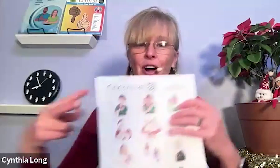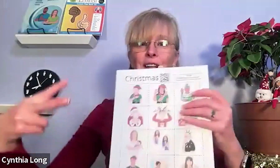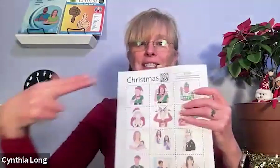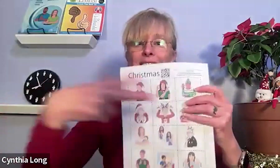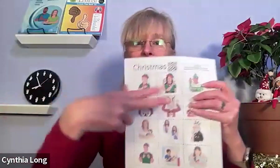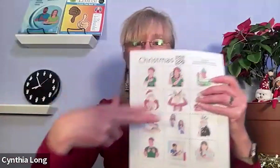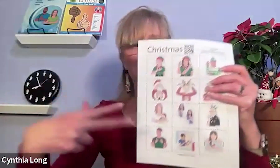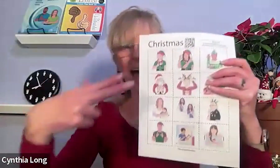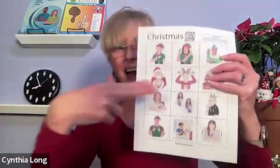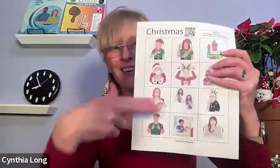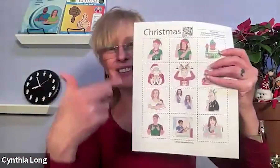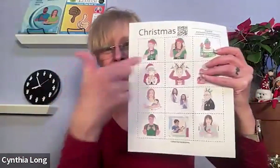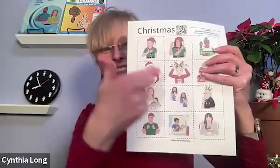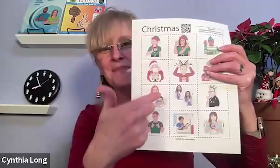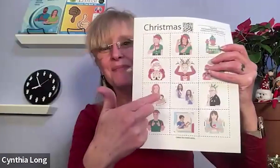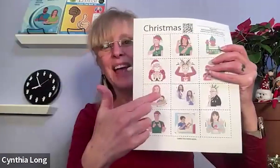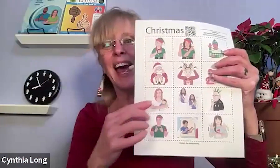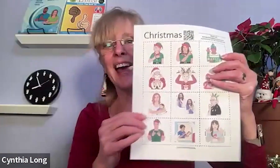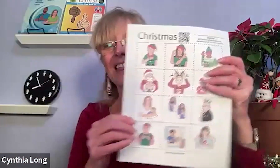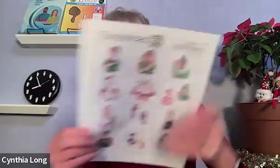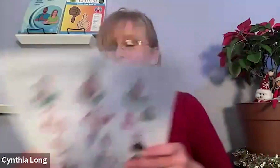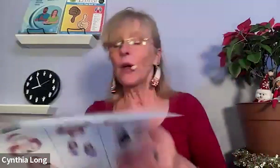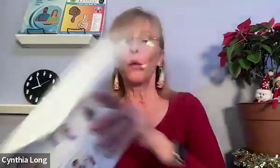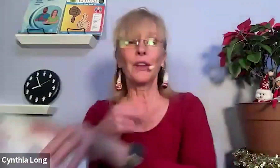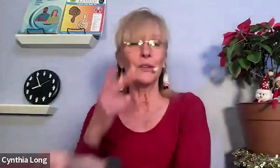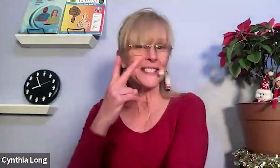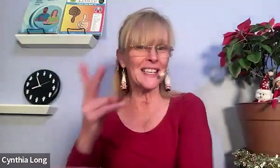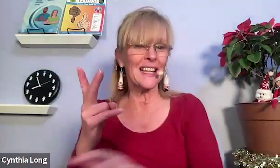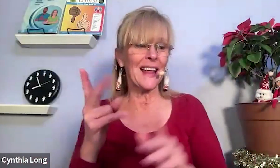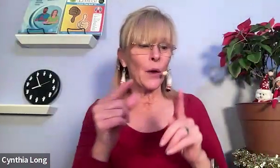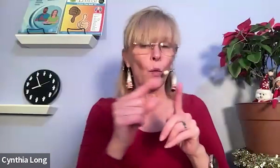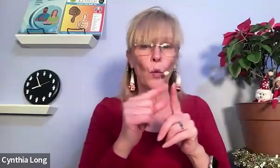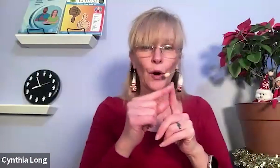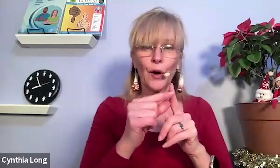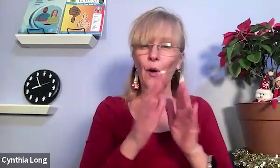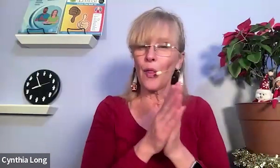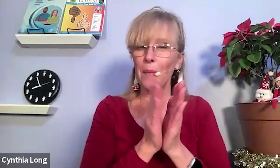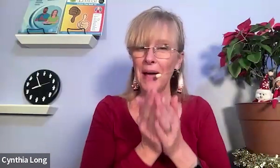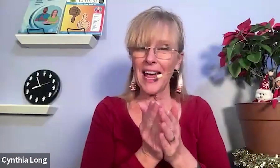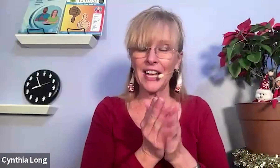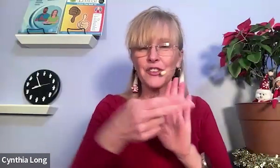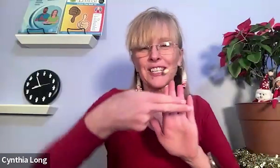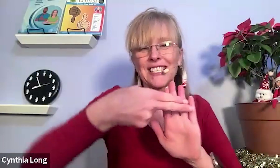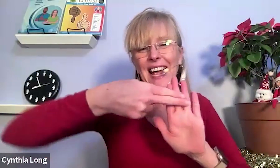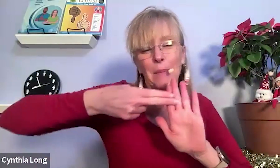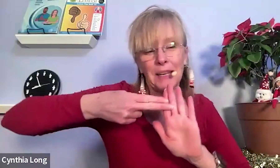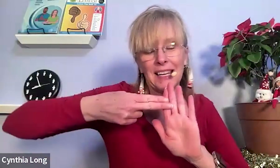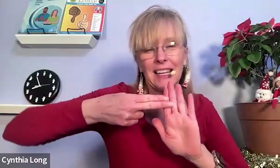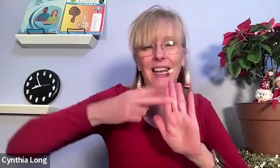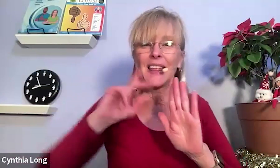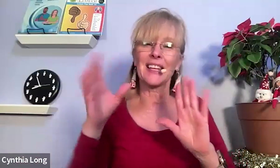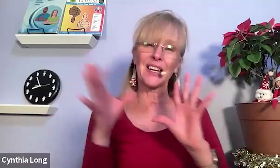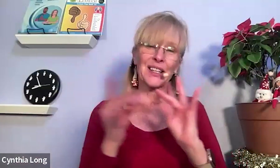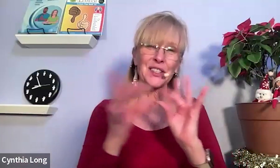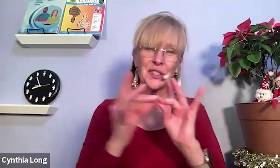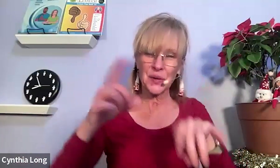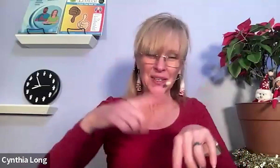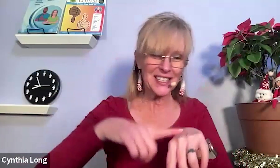flashcards, cut them out, and then when you see that word on the page, you can tape it in. And then at story